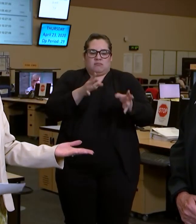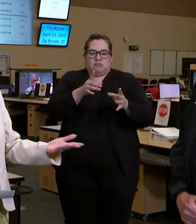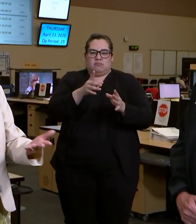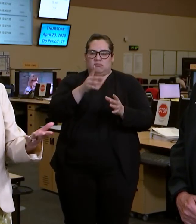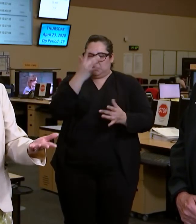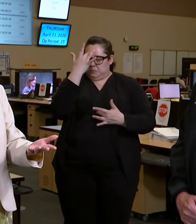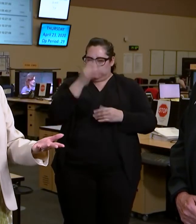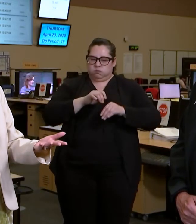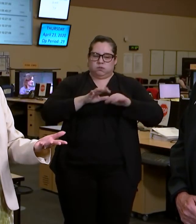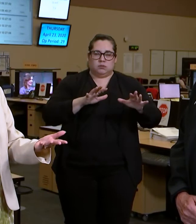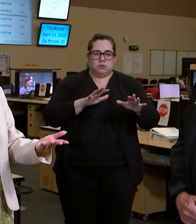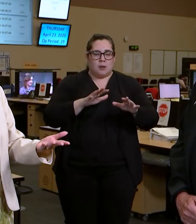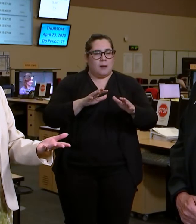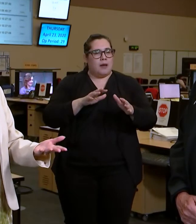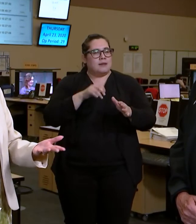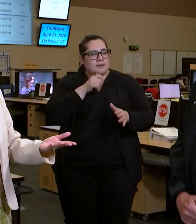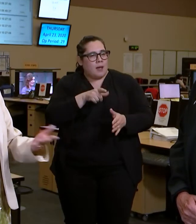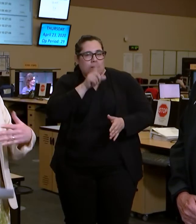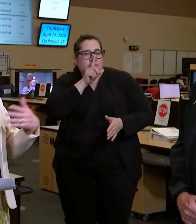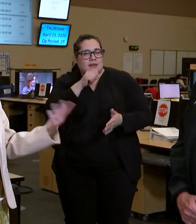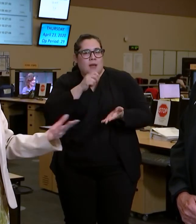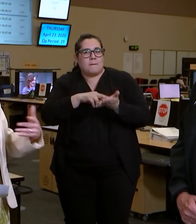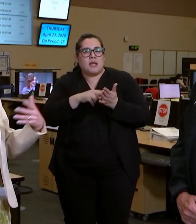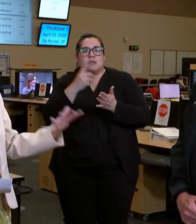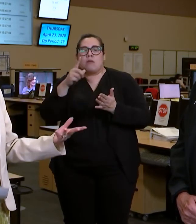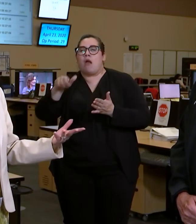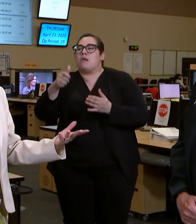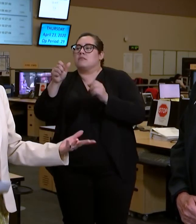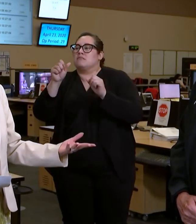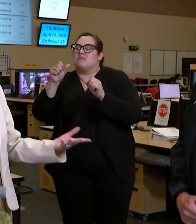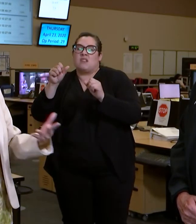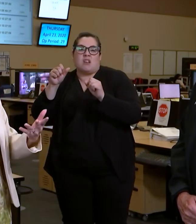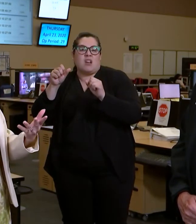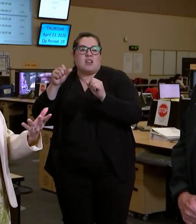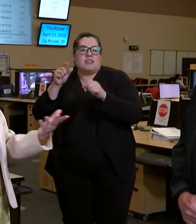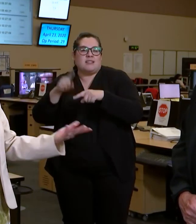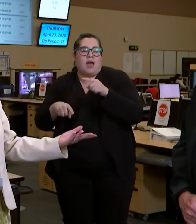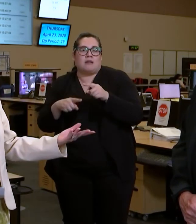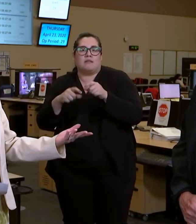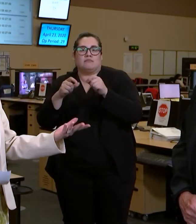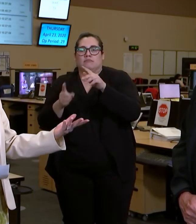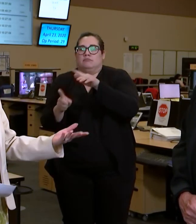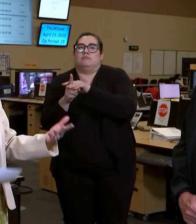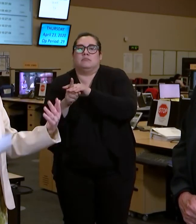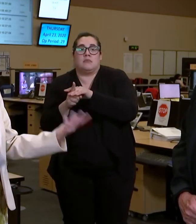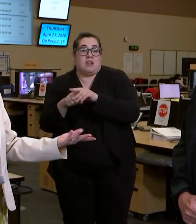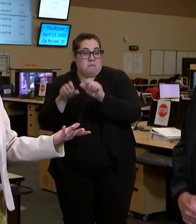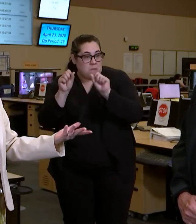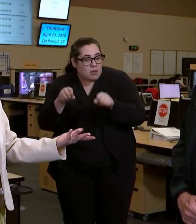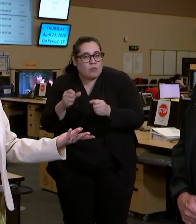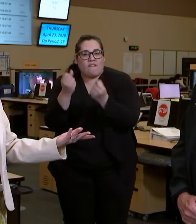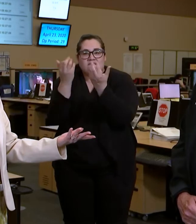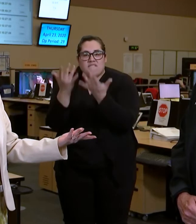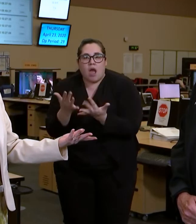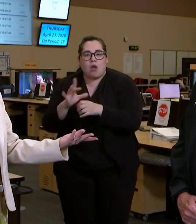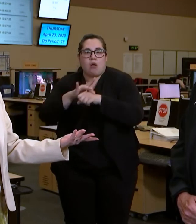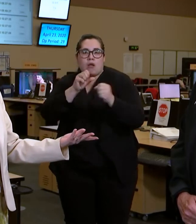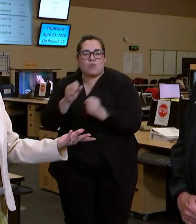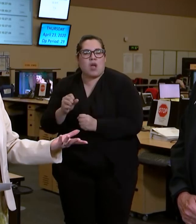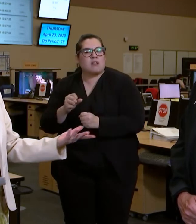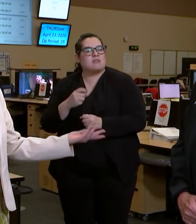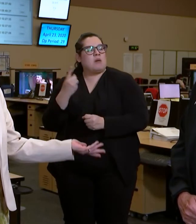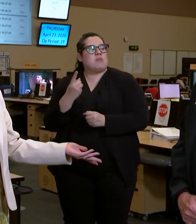necessarily mean that something else can't happen. It's like, there could be a fire, an earthquake, or something that is more typical of a